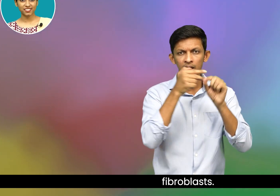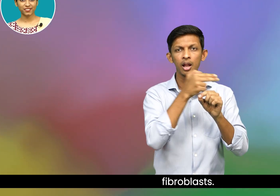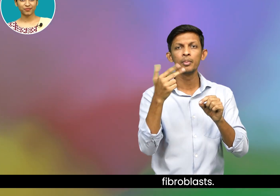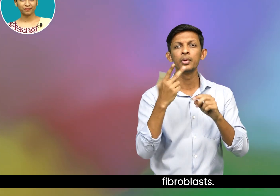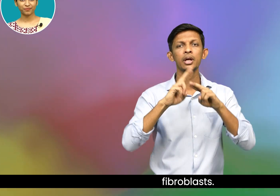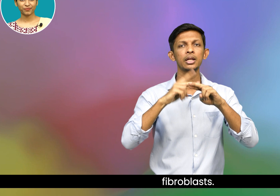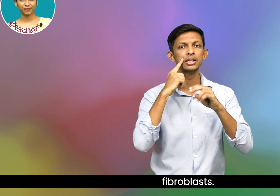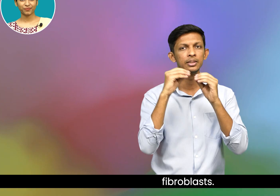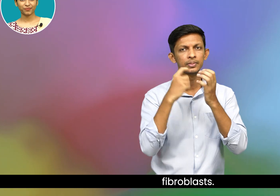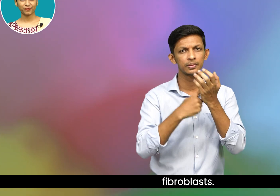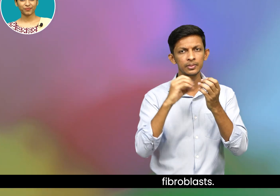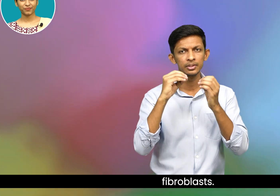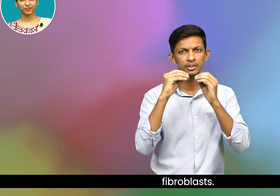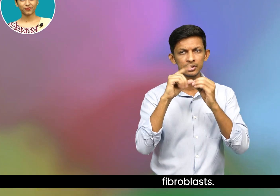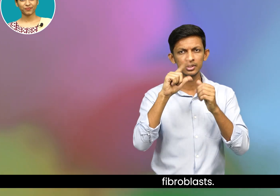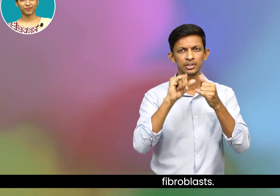fibroblasts.